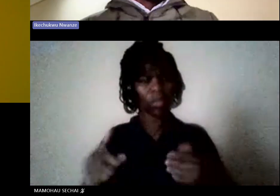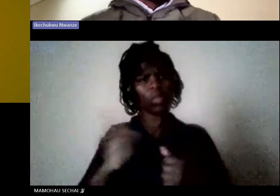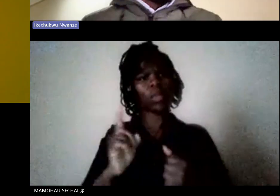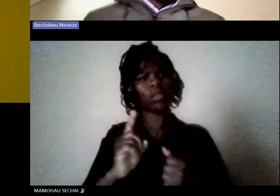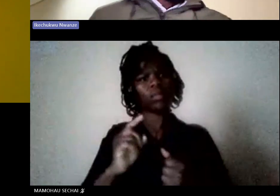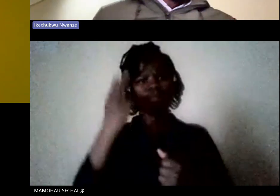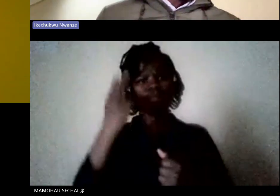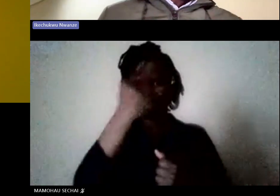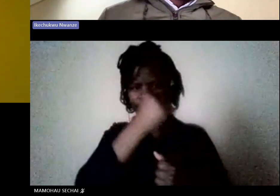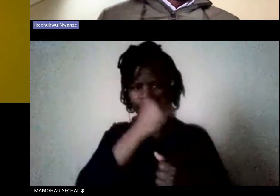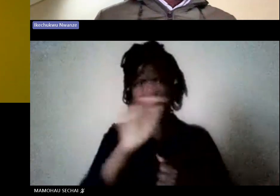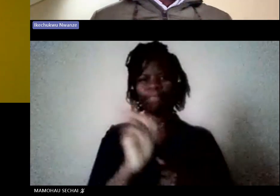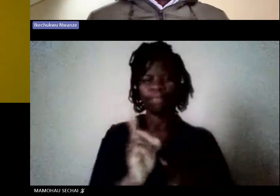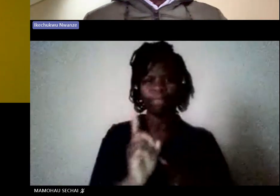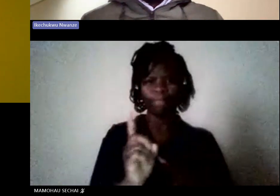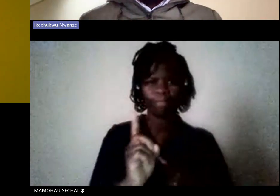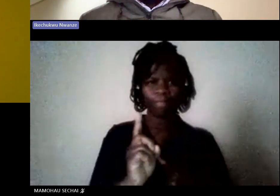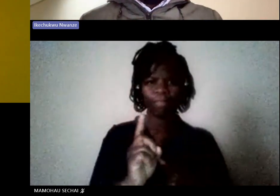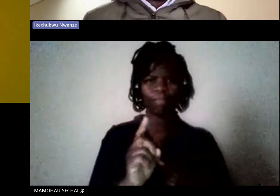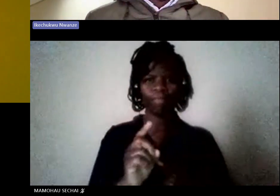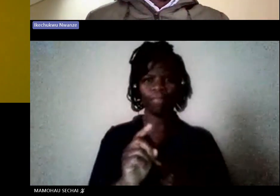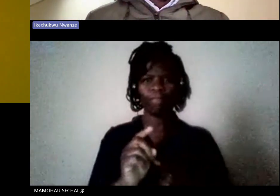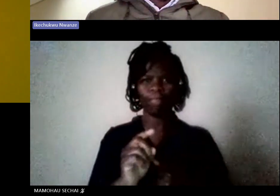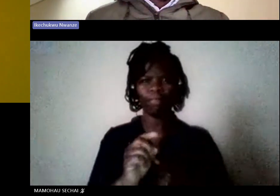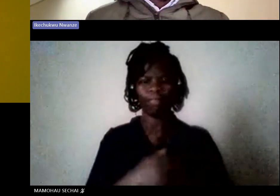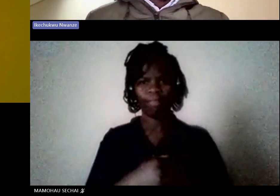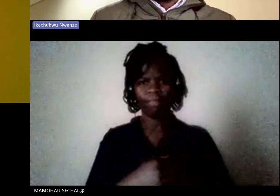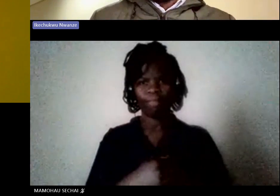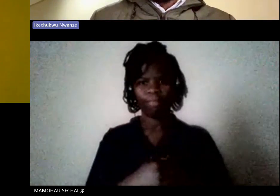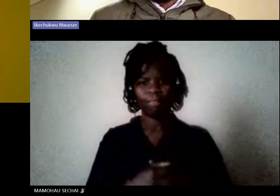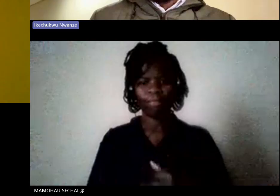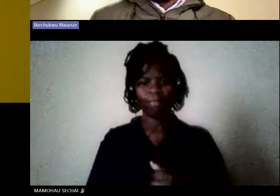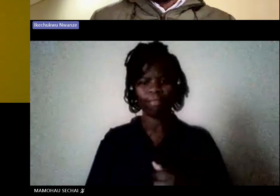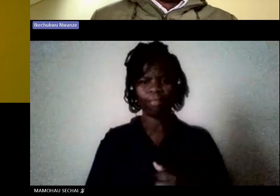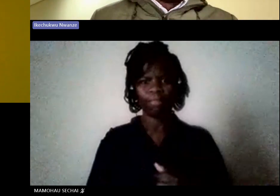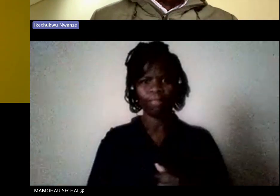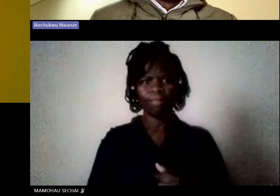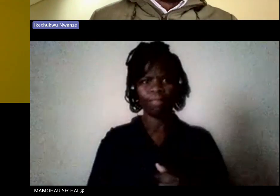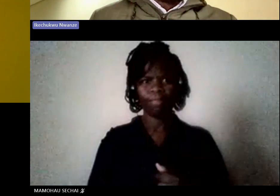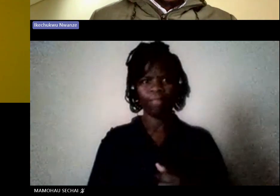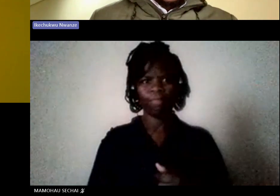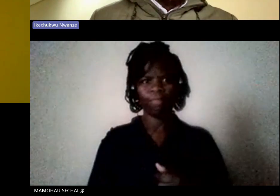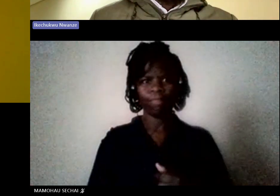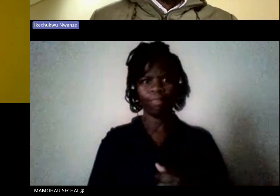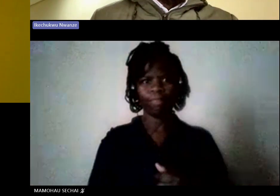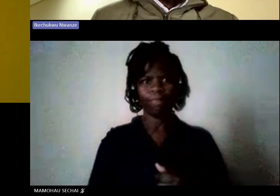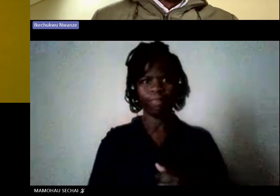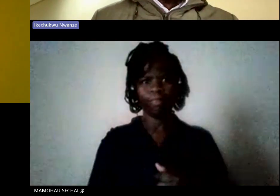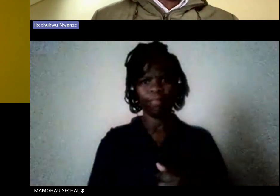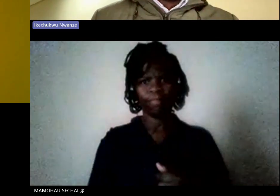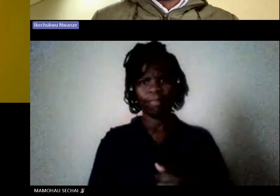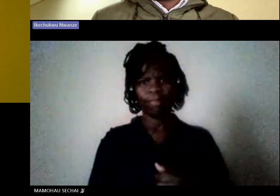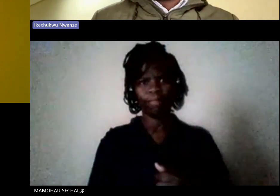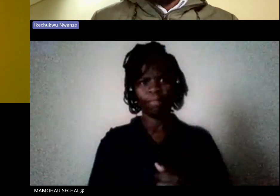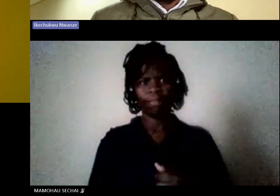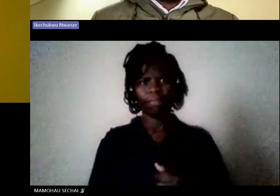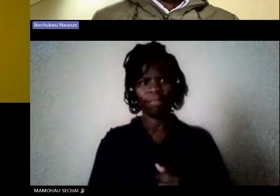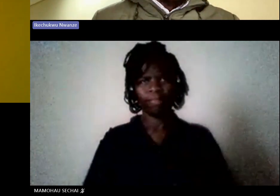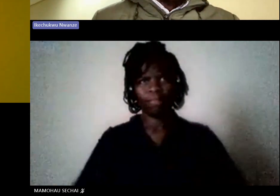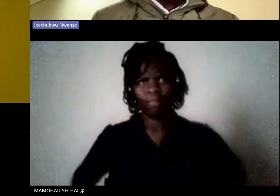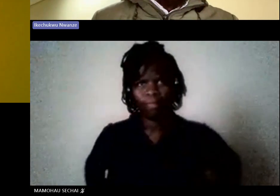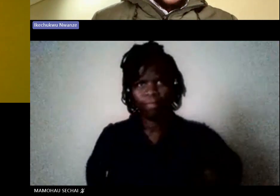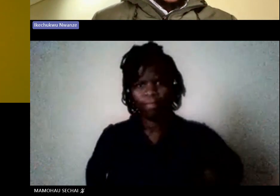SUNA, what we need to be aware of, what an inclusive classroom might look like, and how to